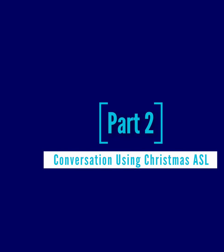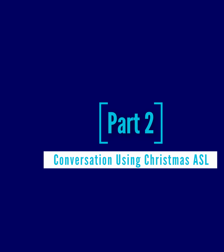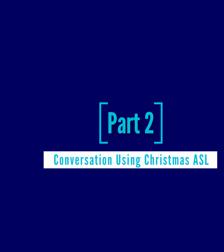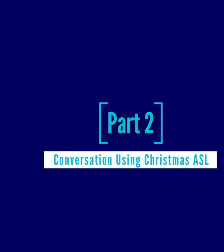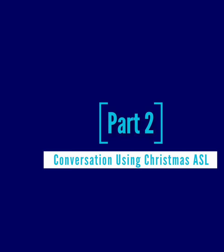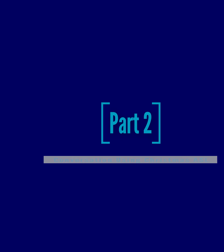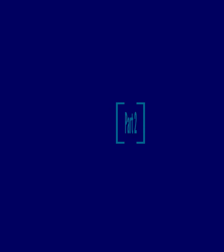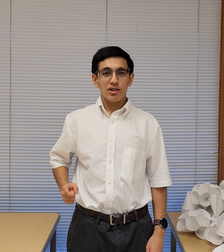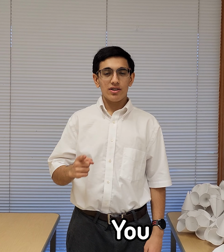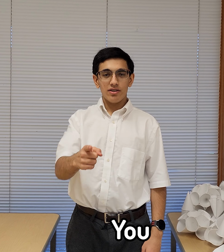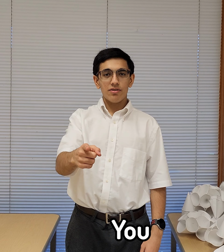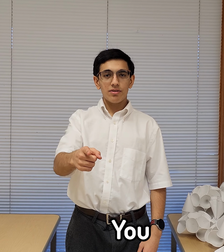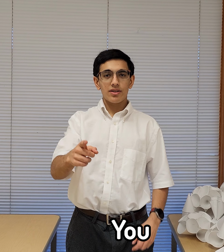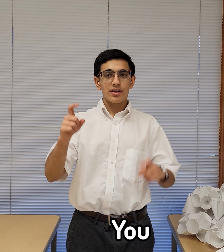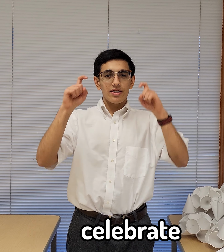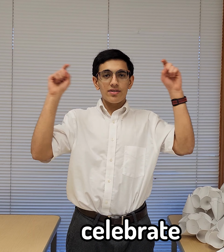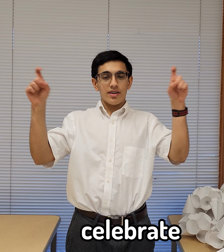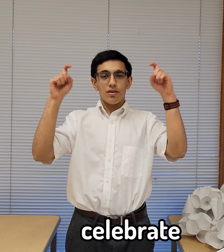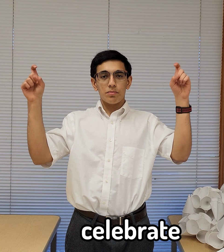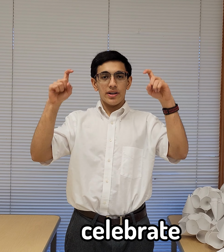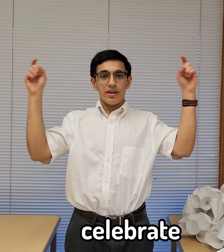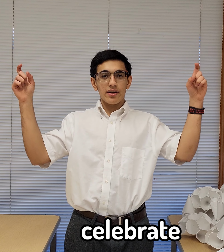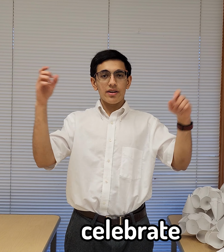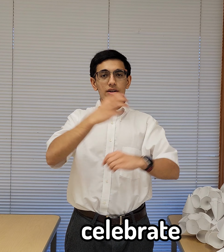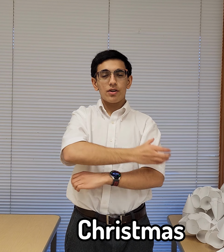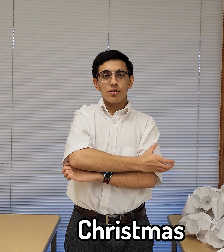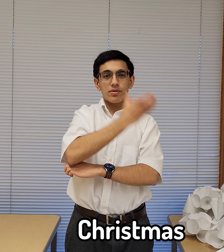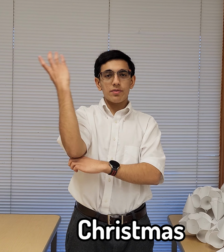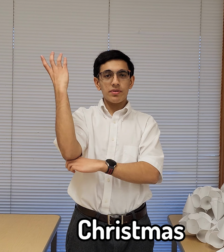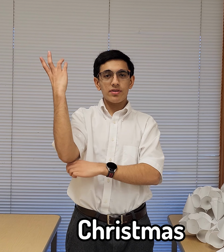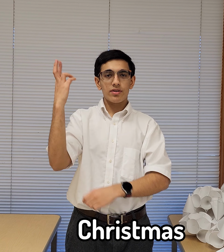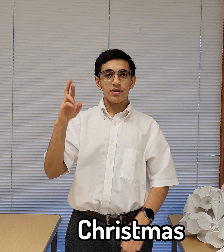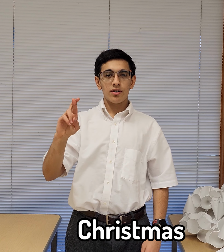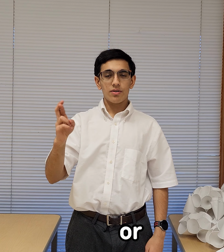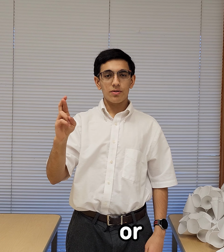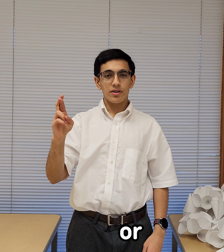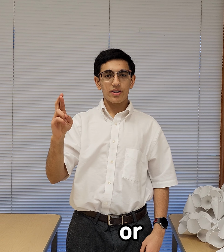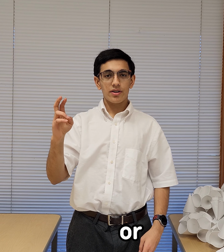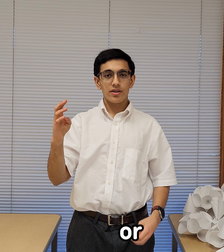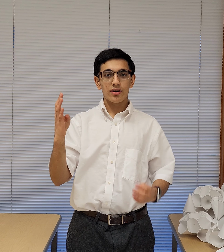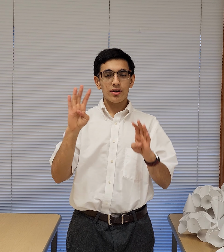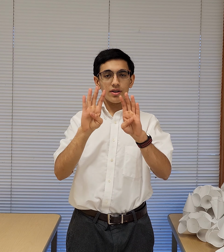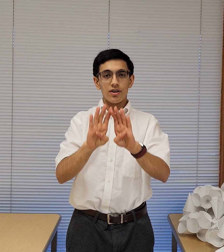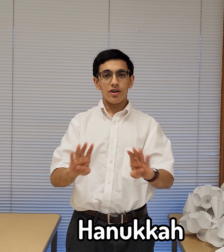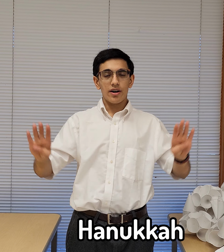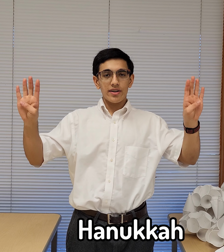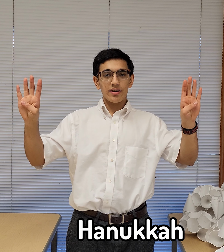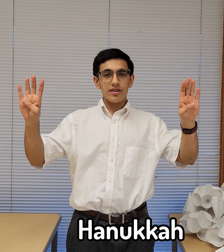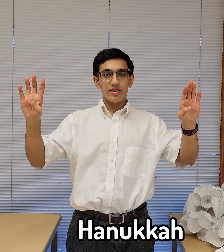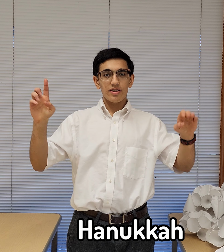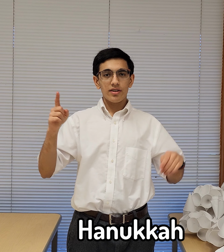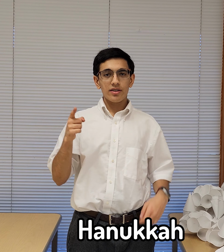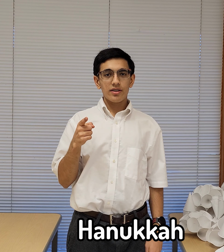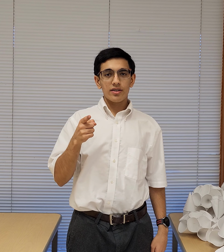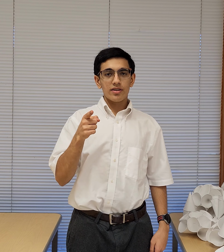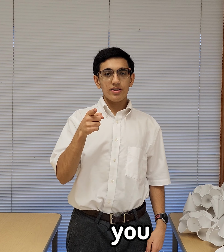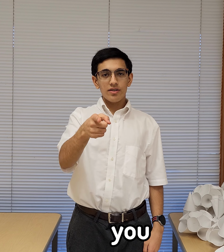You celebrate Christmas or Hanukkah? You?